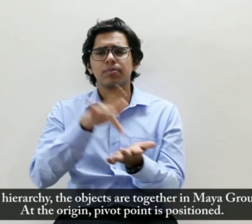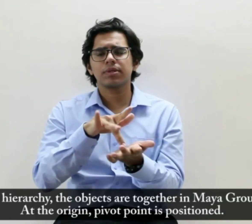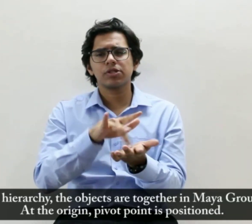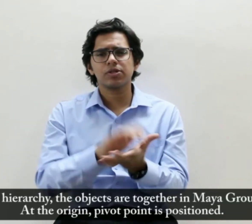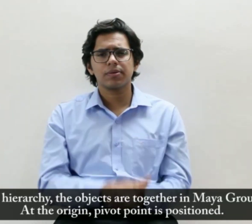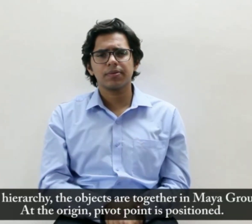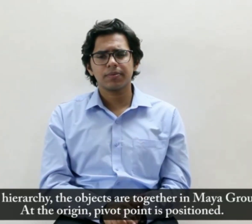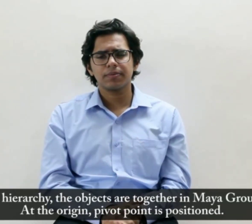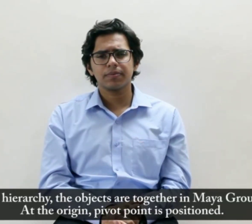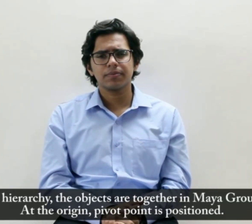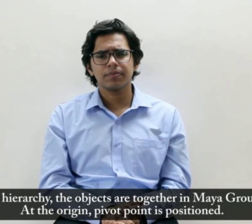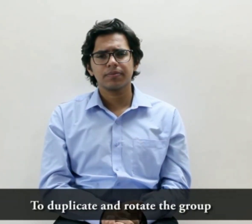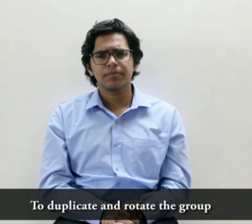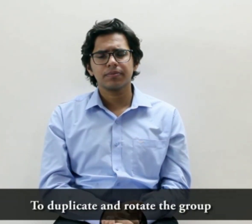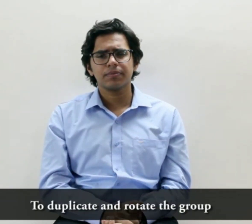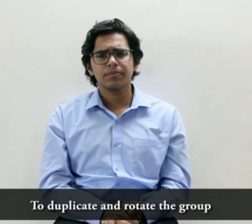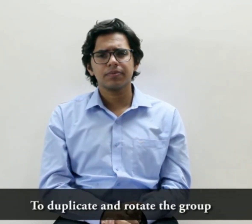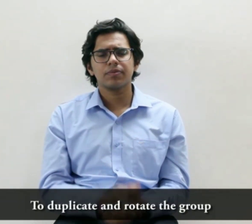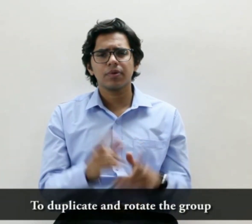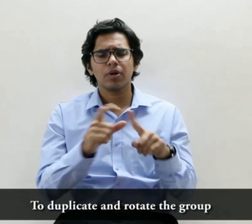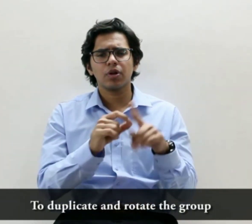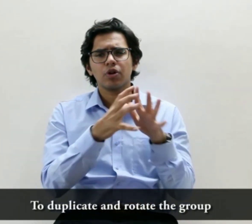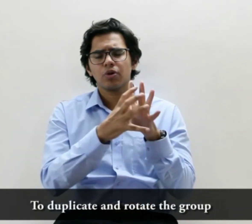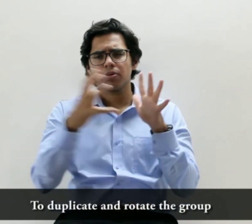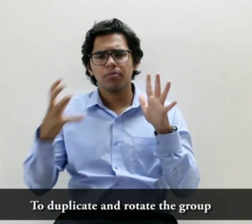To duplicate and rotate the group,